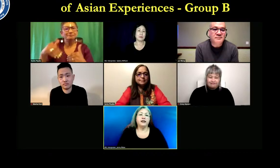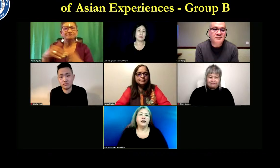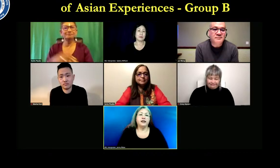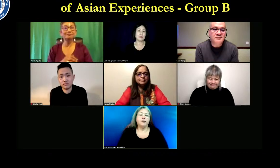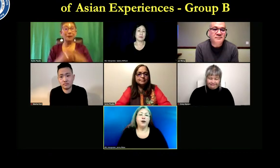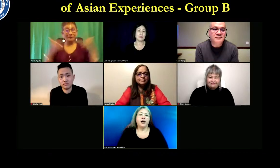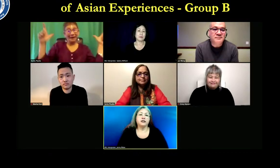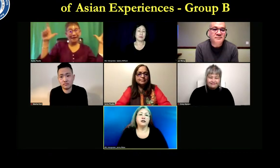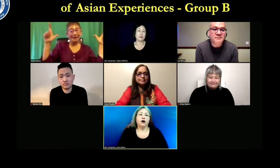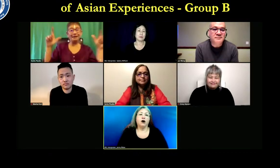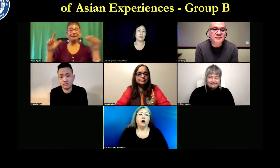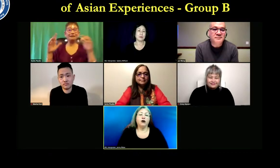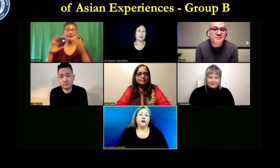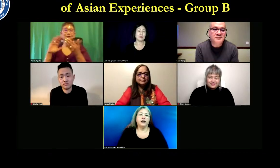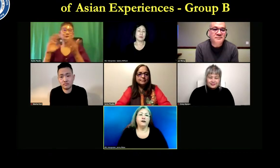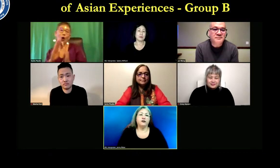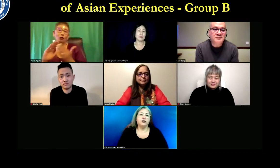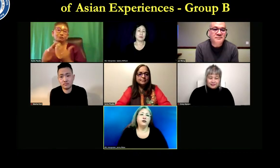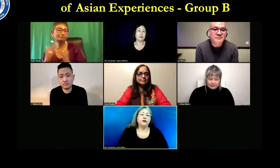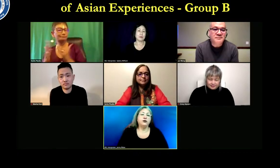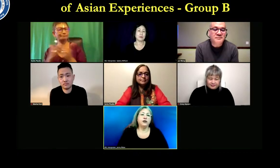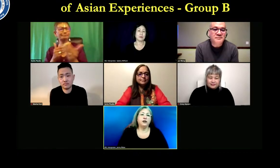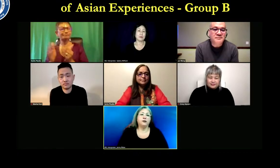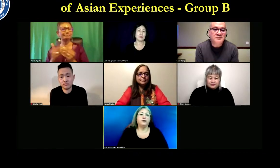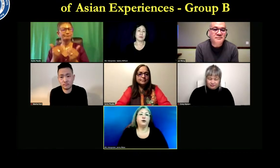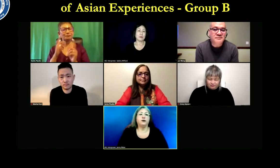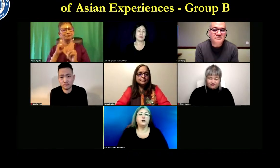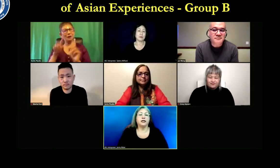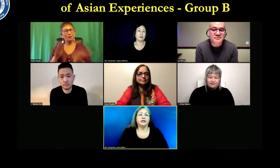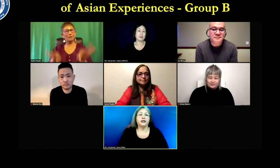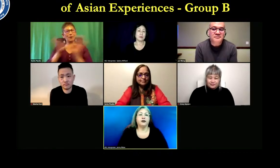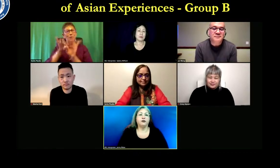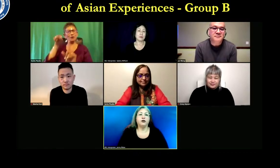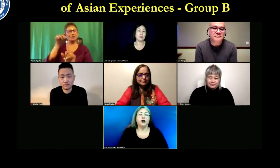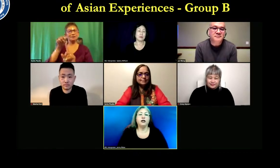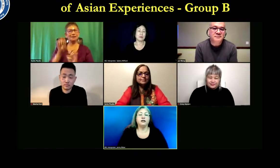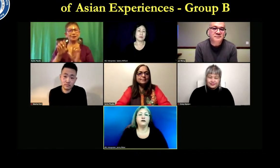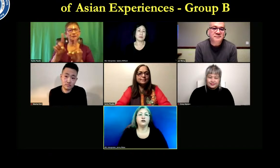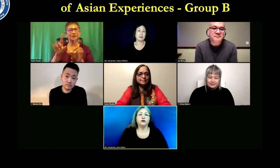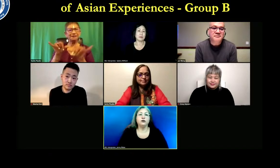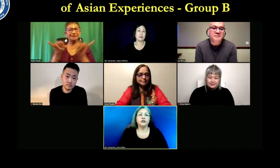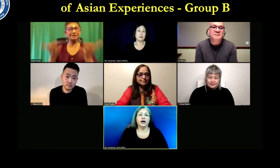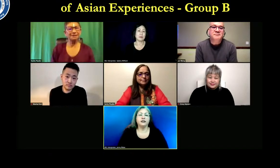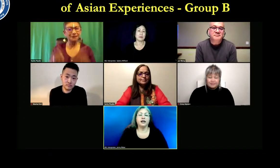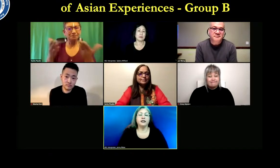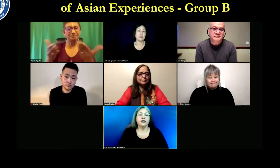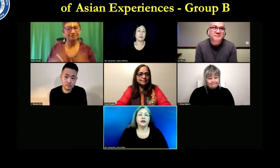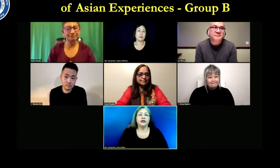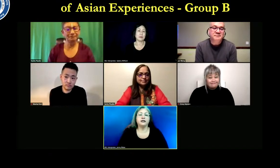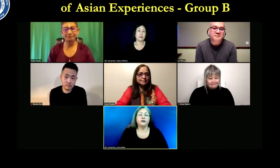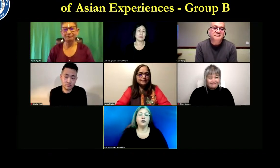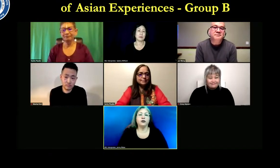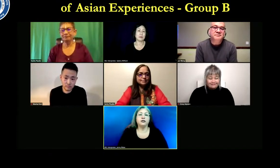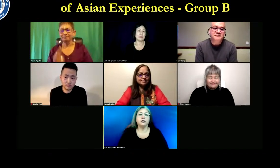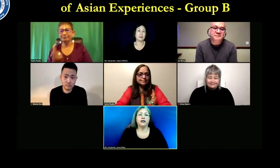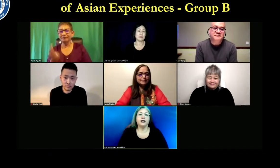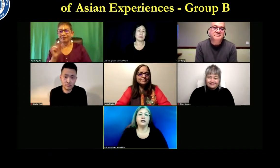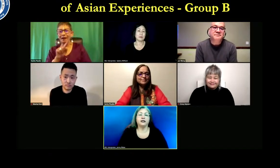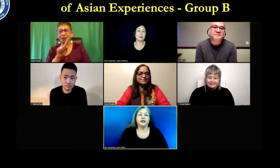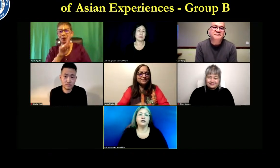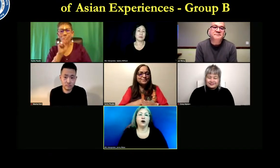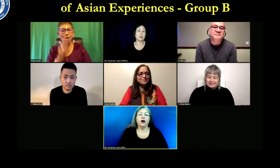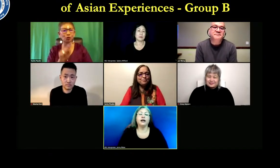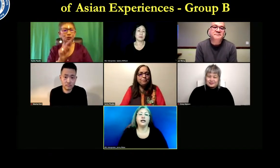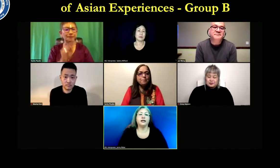And I think it impacts all grade levels, including post-secondary, regardless of the school size. I think it's important that